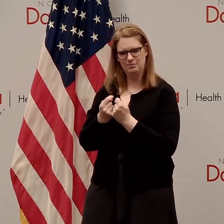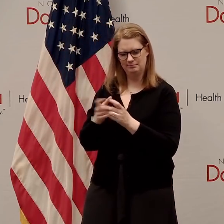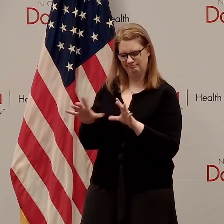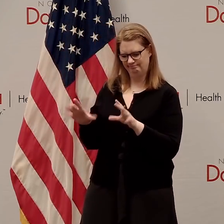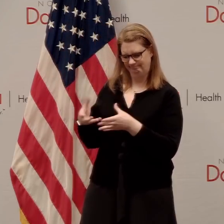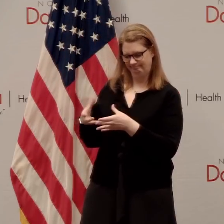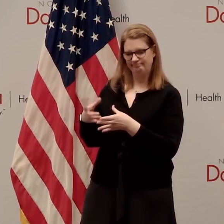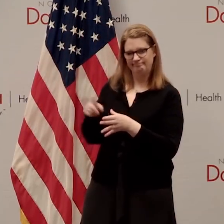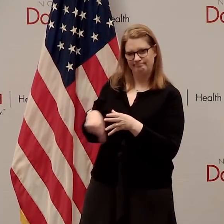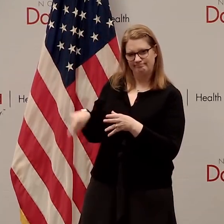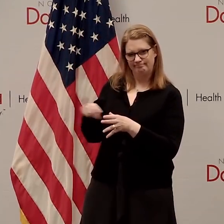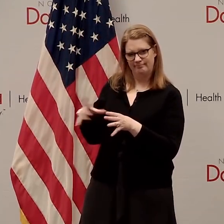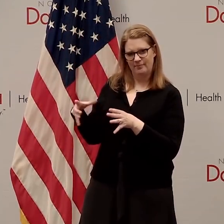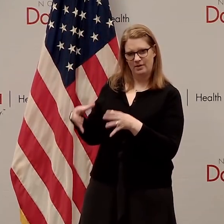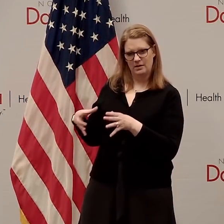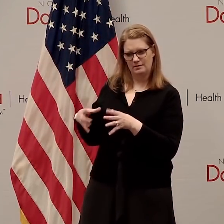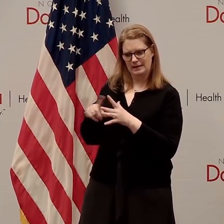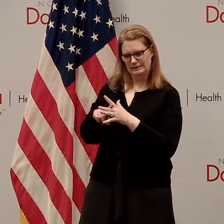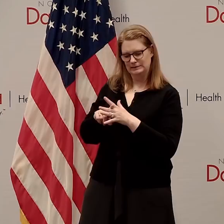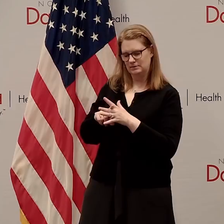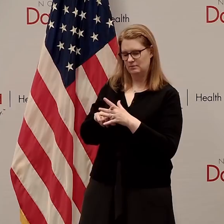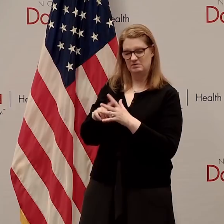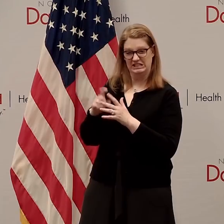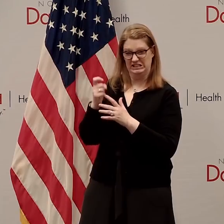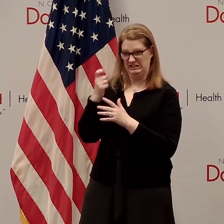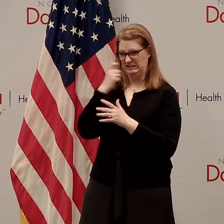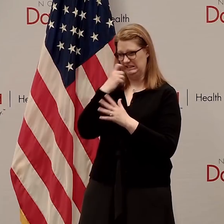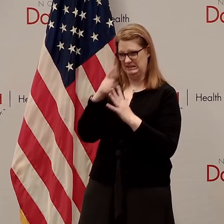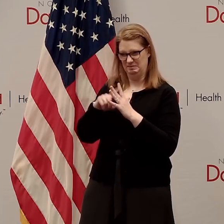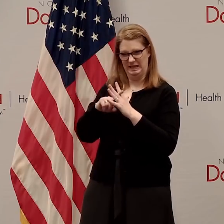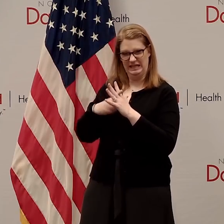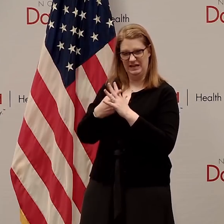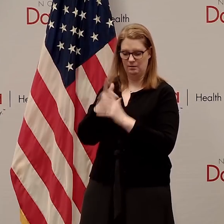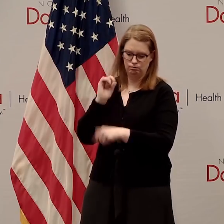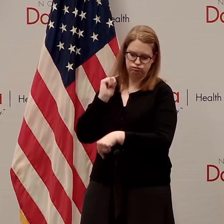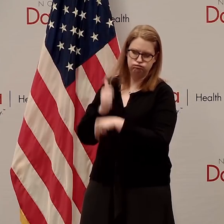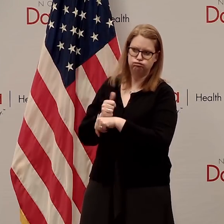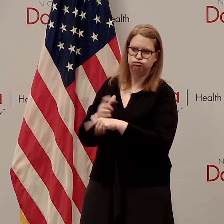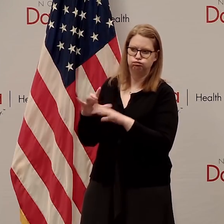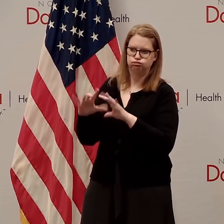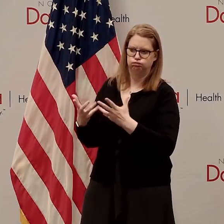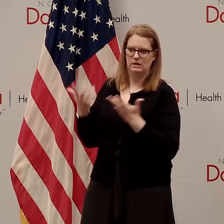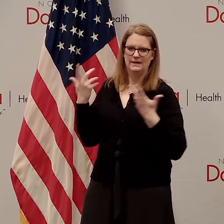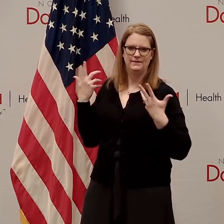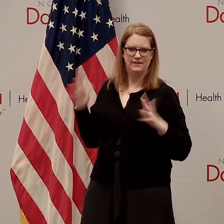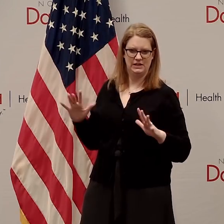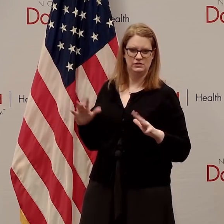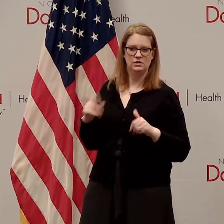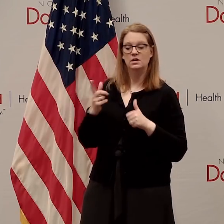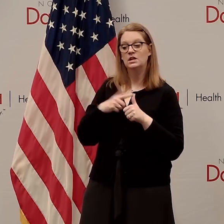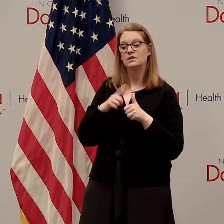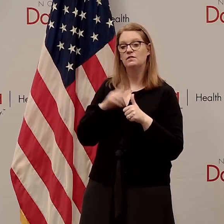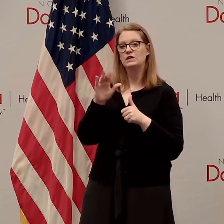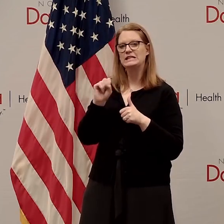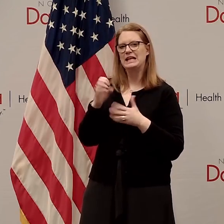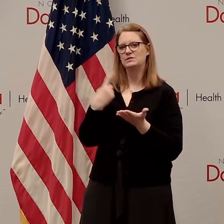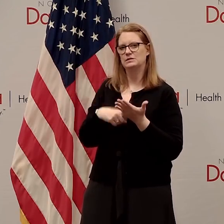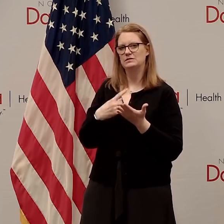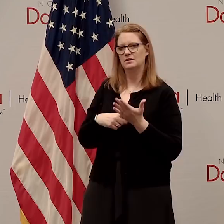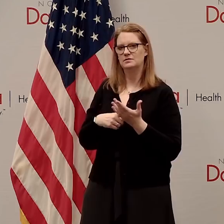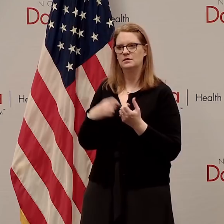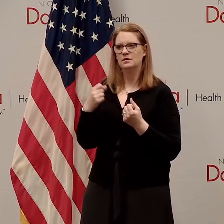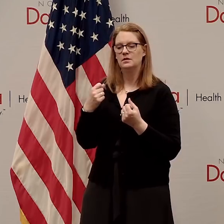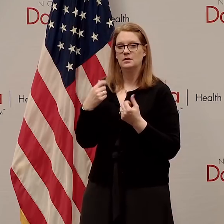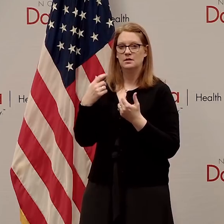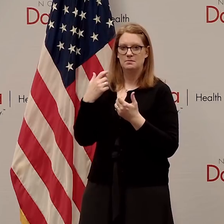Force that got going right at the very beginning. Almost at the very time we had our first case, we started talking about this. Dozens of calls